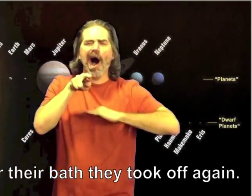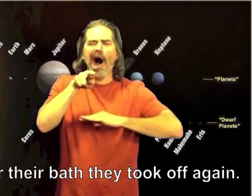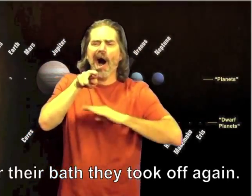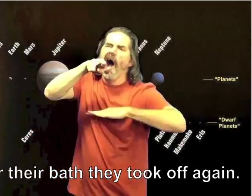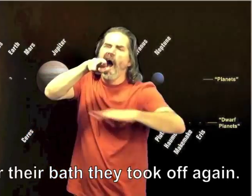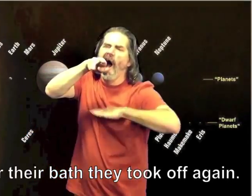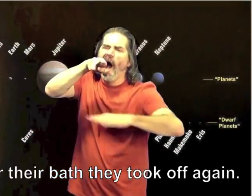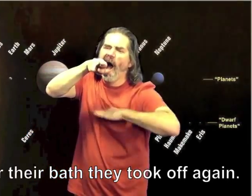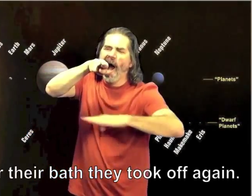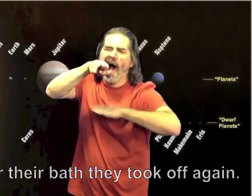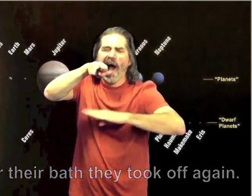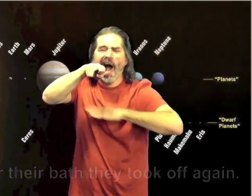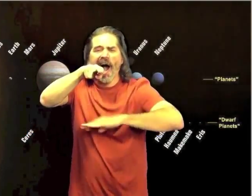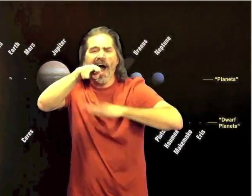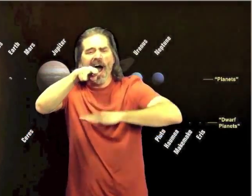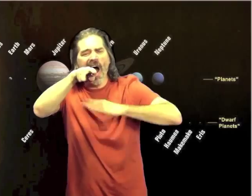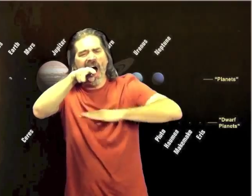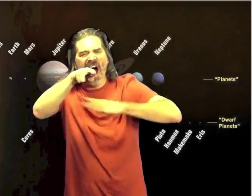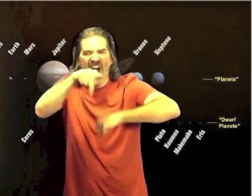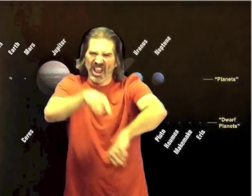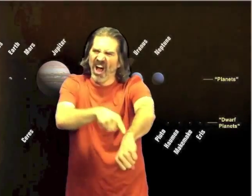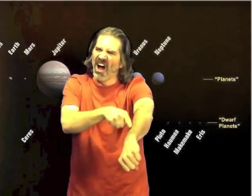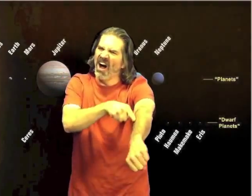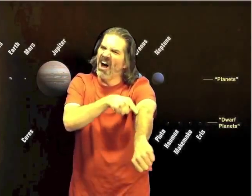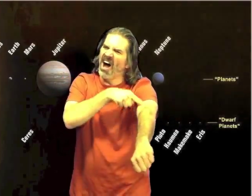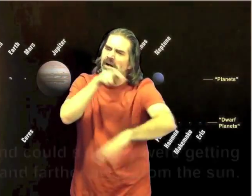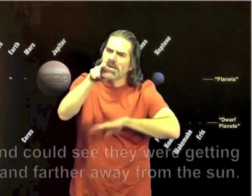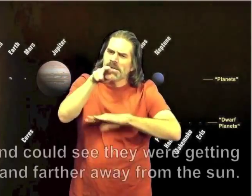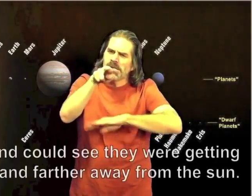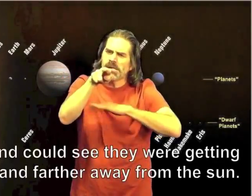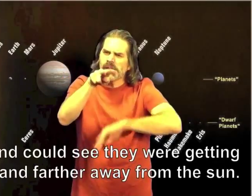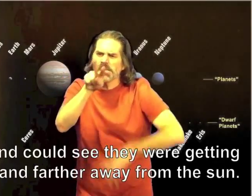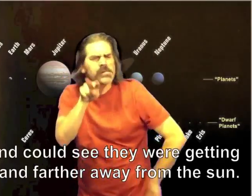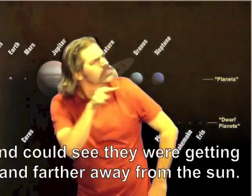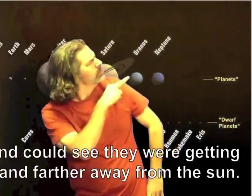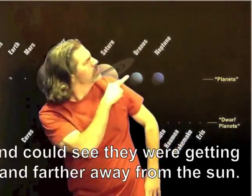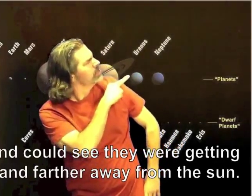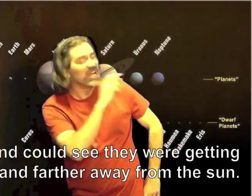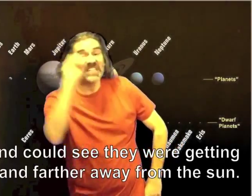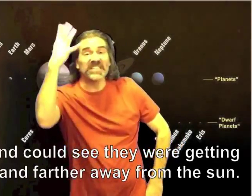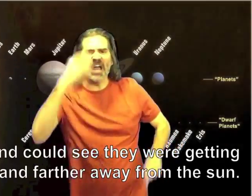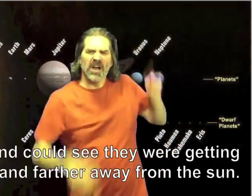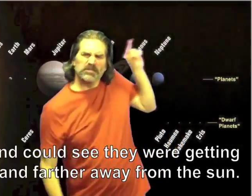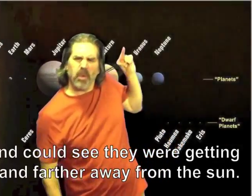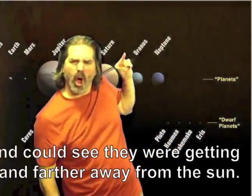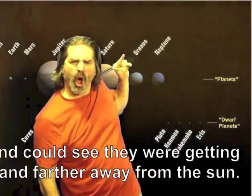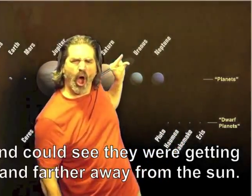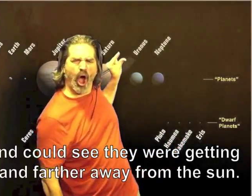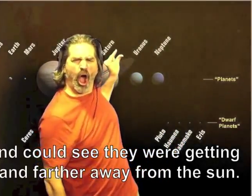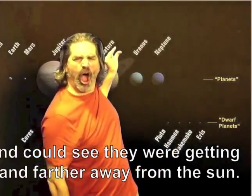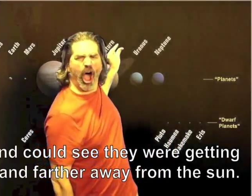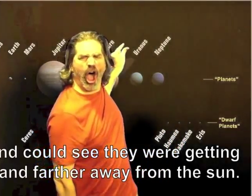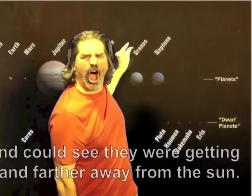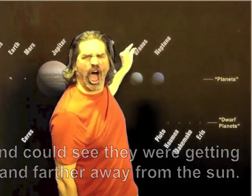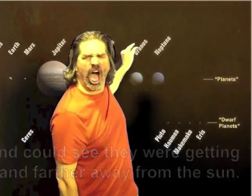After their bath, they took off and headed to the next planet. And as they looked back, the sun